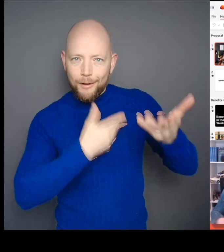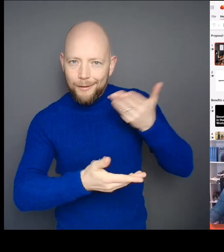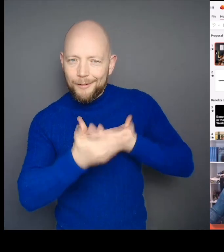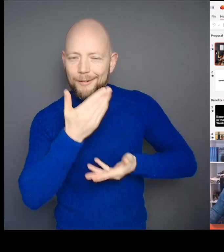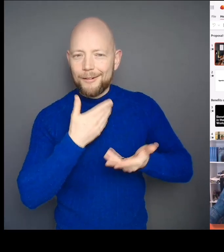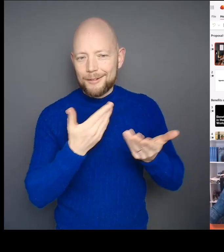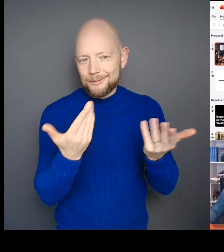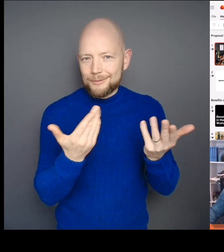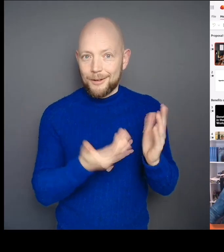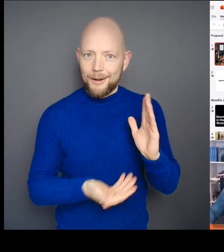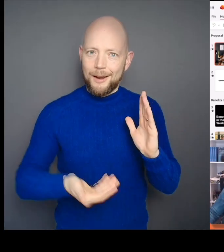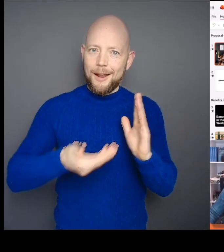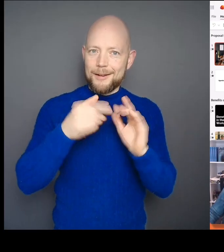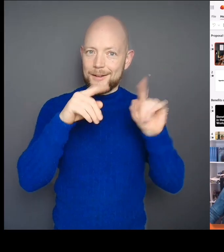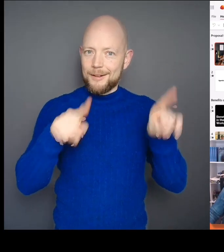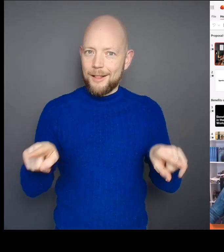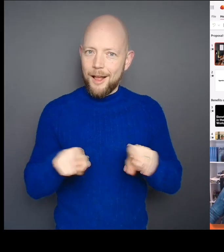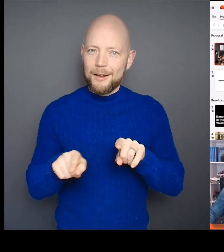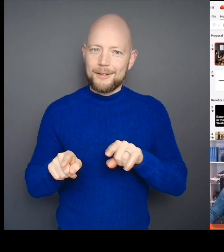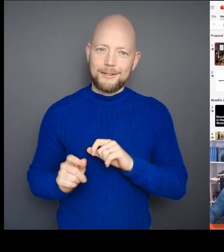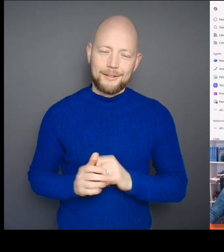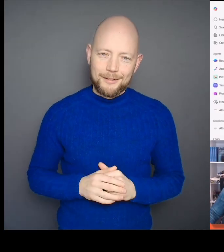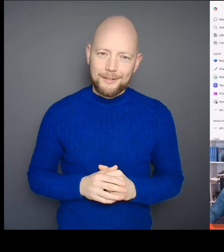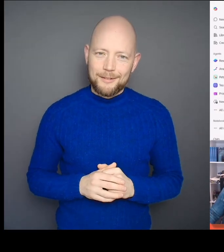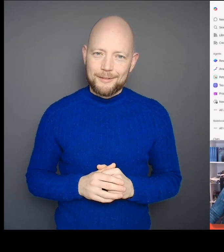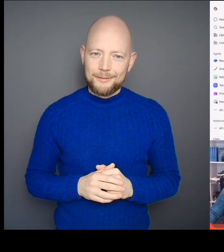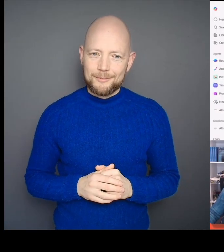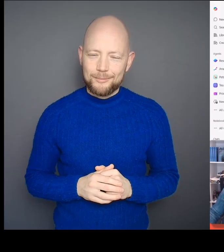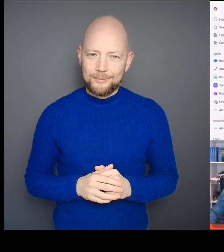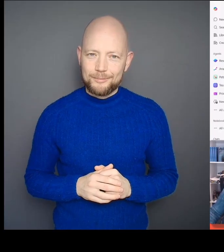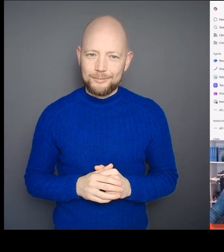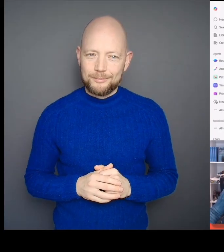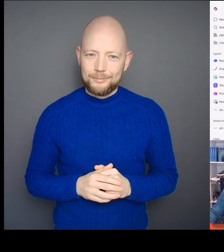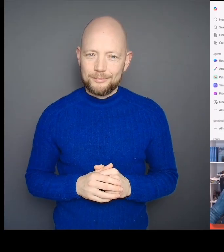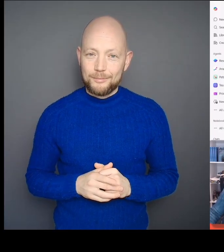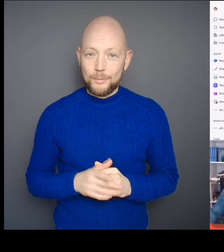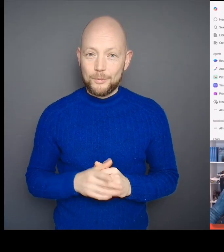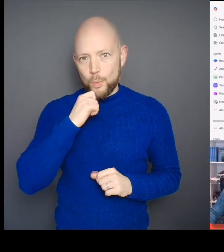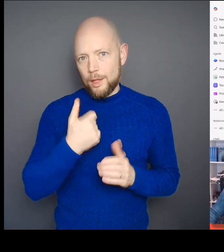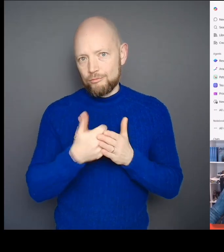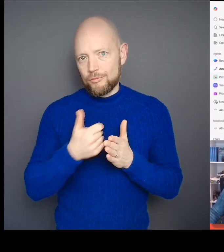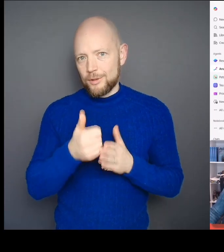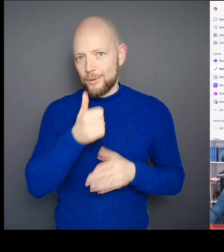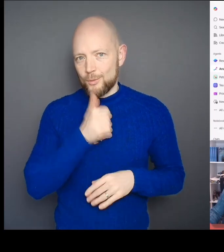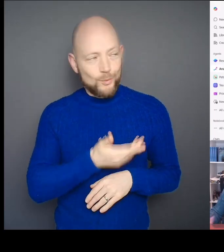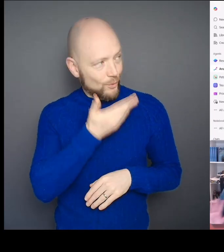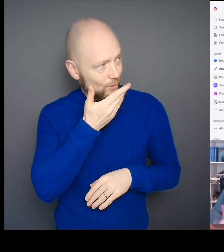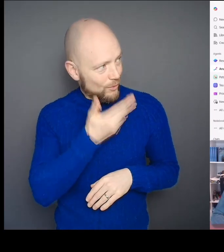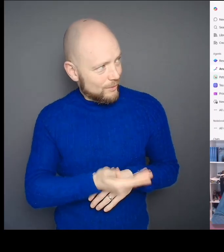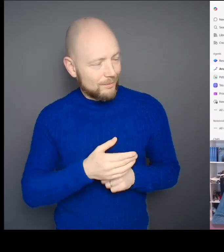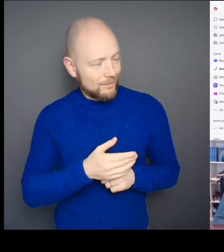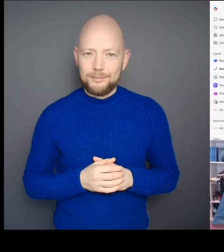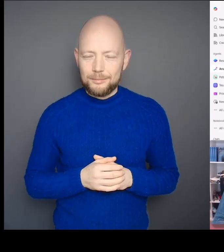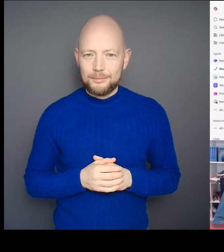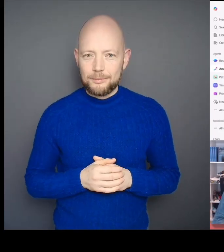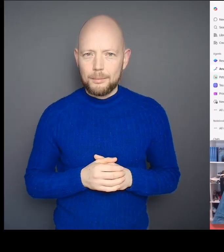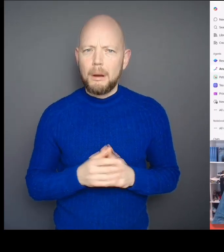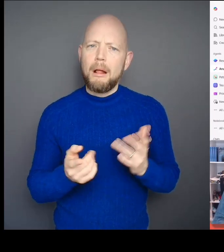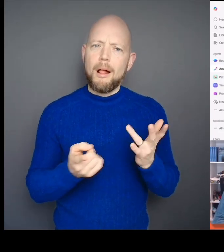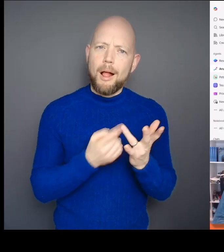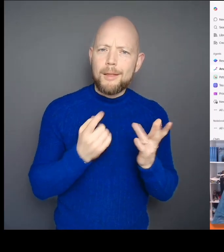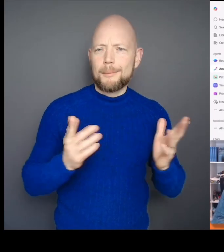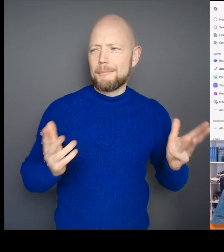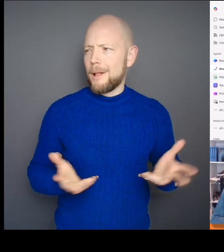presentations and add slides. So you'll probably spend most of your time here in this main Copilot experience. Make sure you have a play with